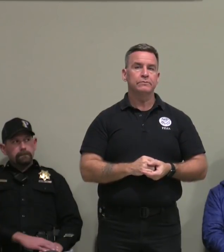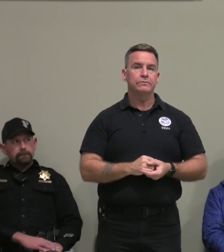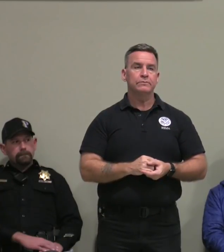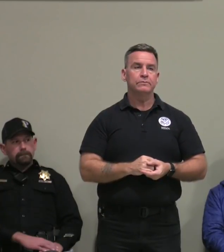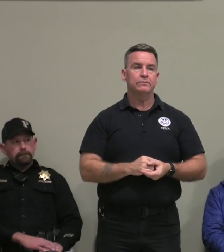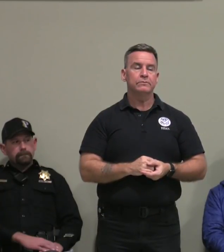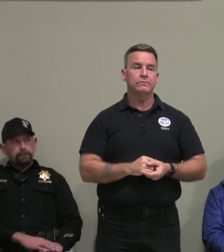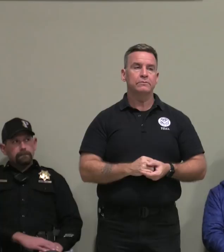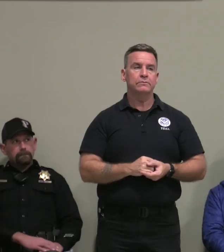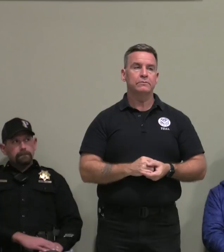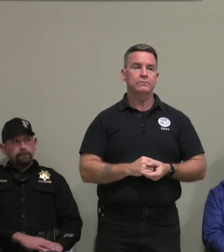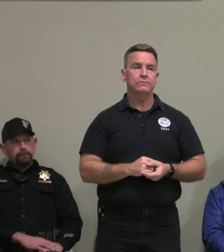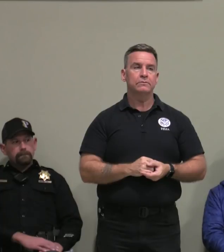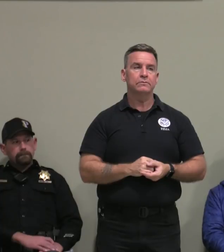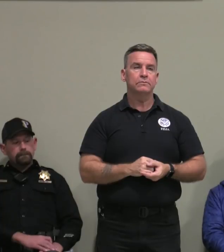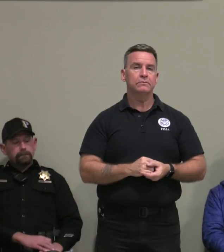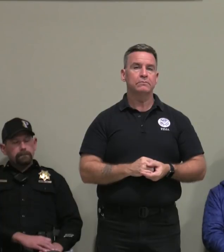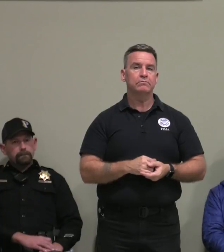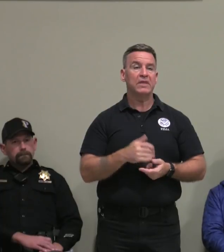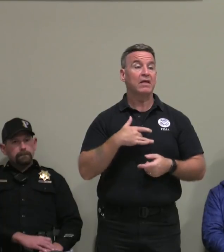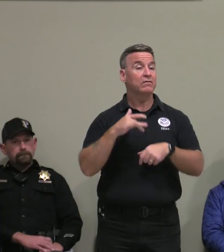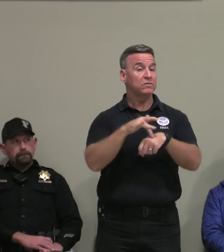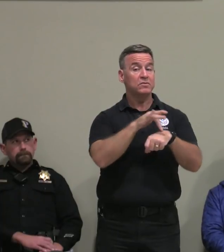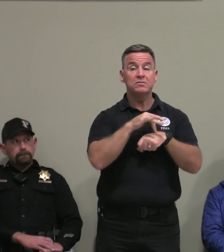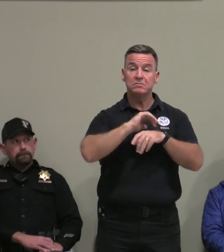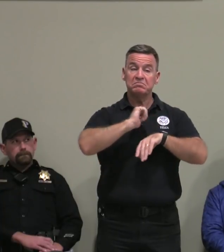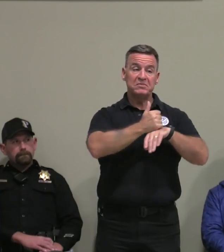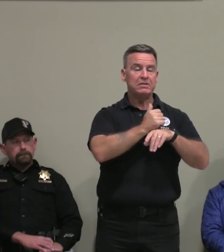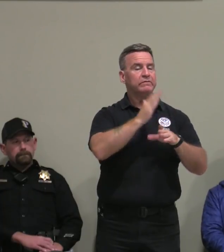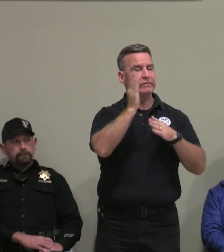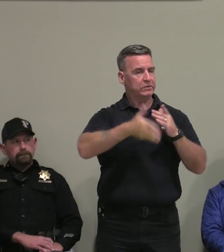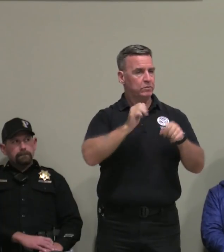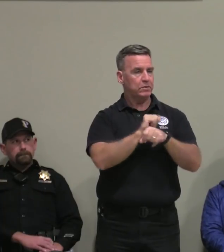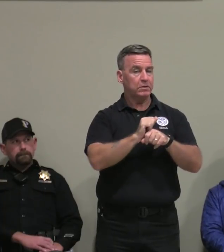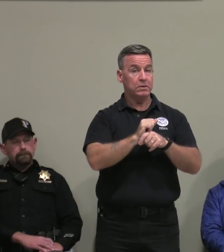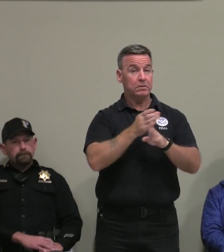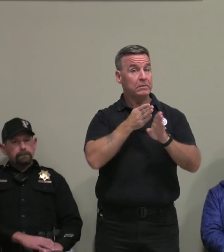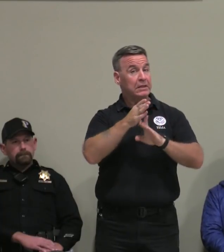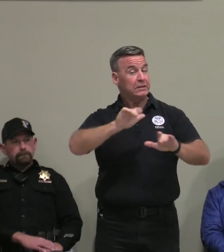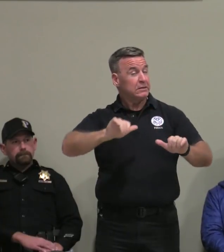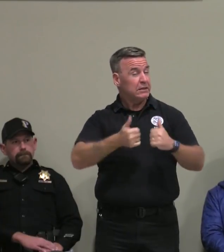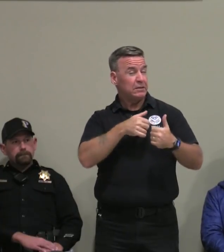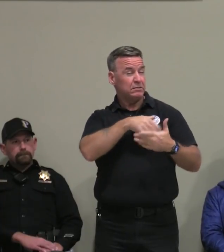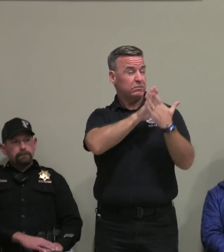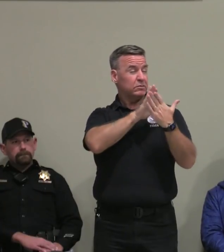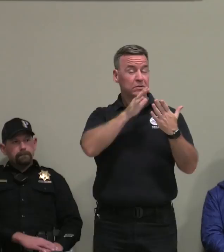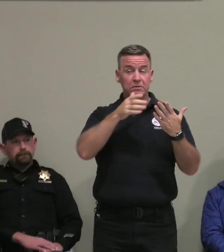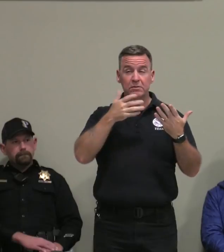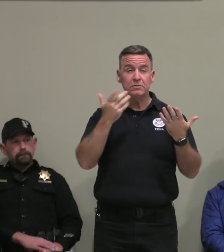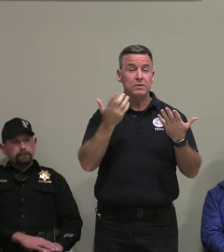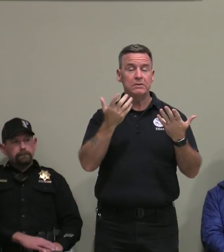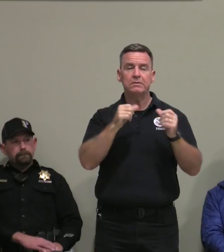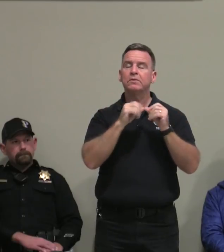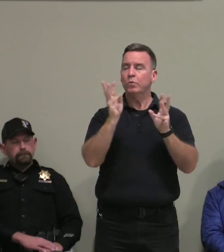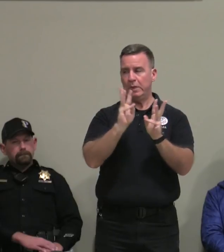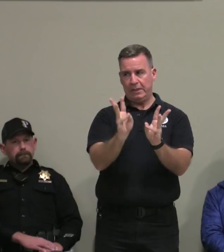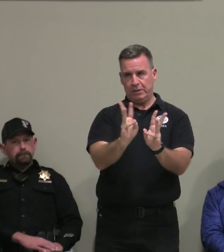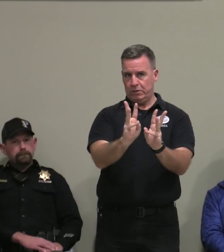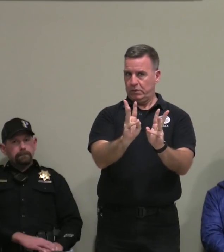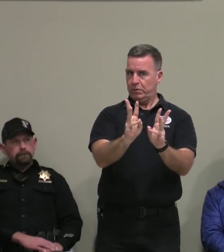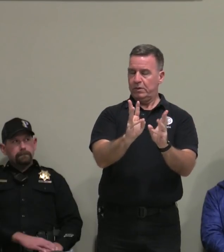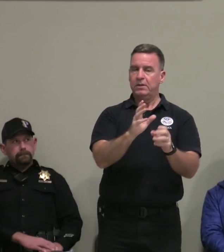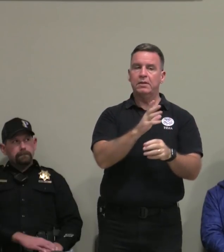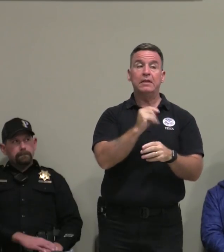We have the resources in place to complete this work. Our biggest challenge, as I mentioned, going forward will continue to be weather